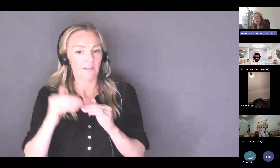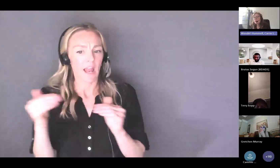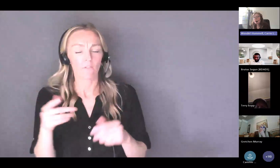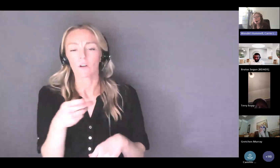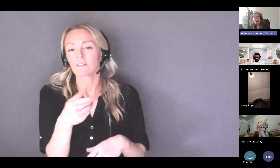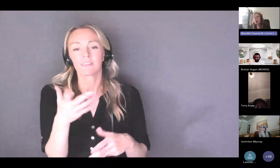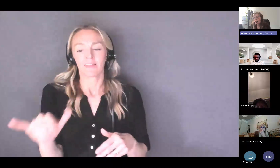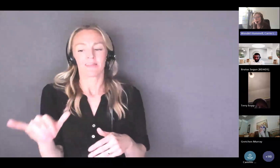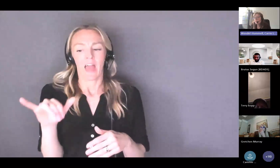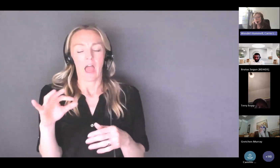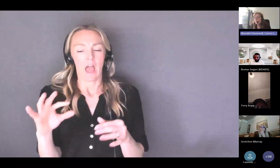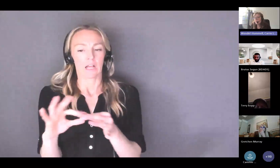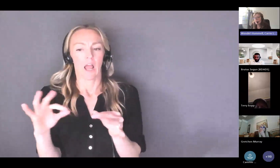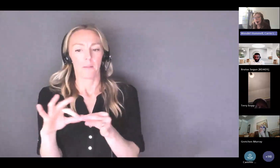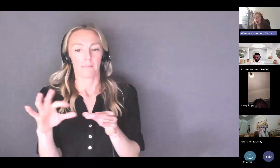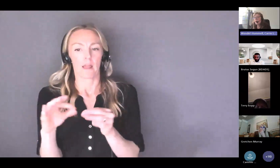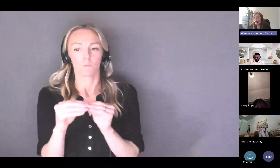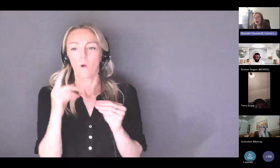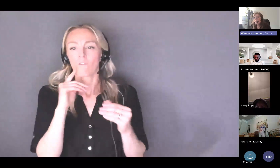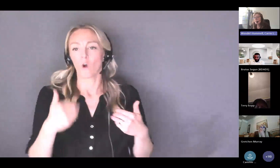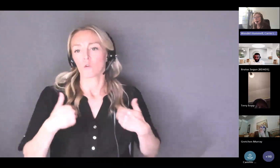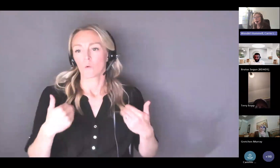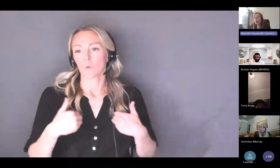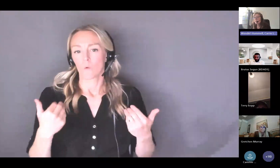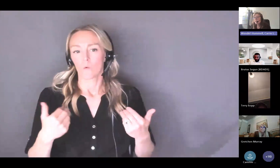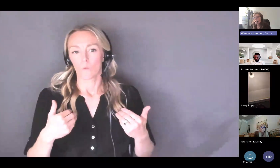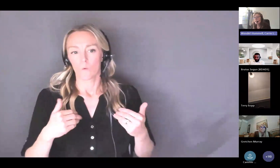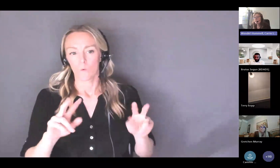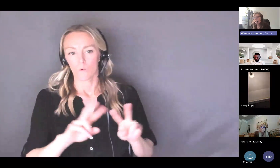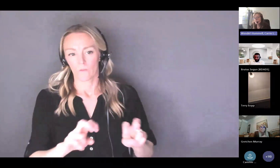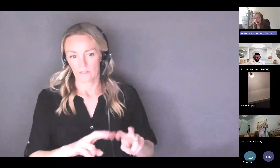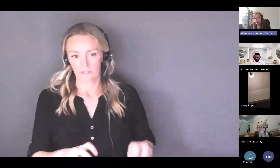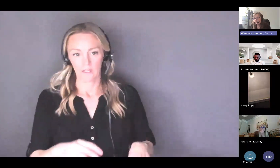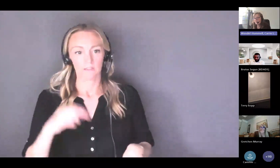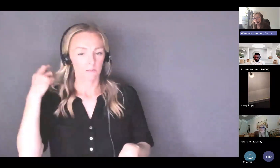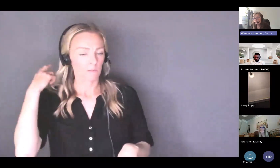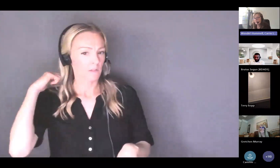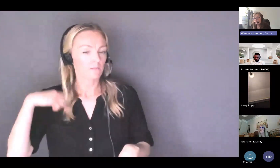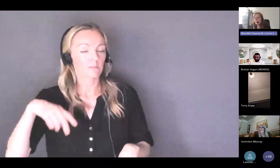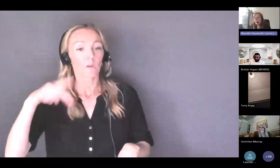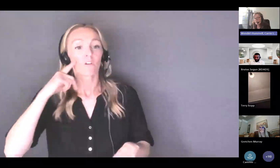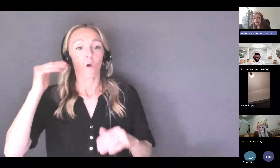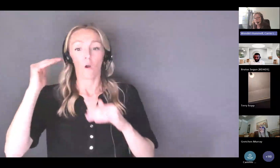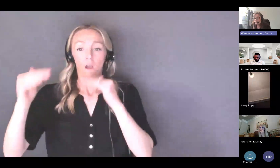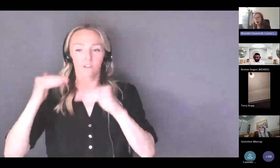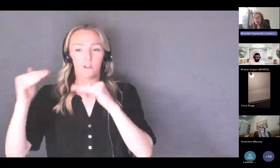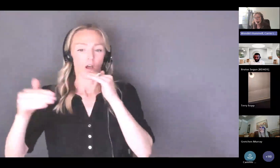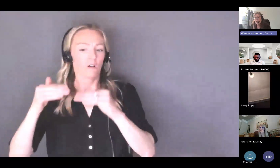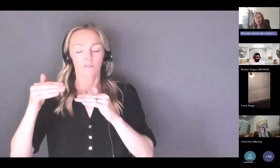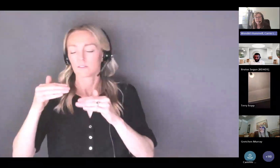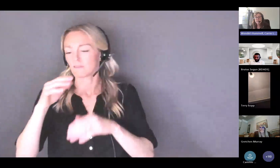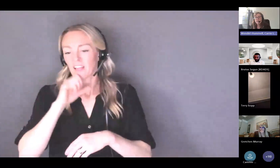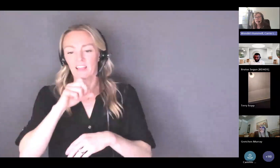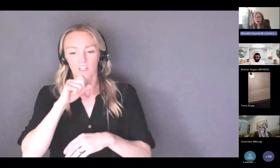regard to the youth assessment. For the adults, age doesn't play in. If your